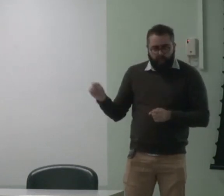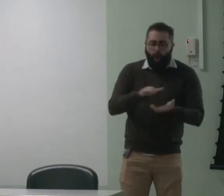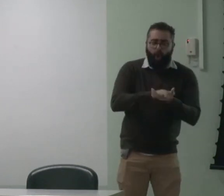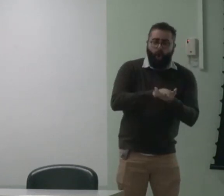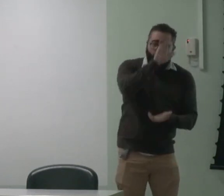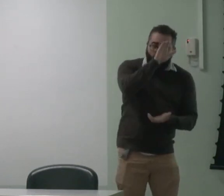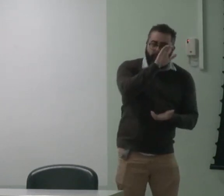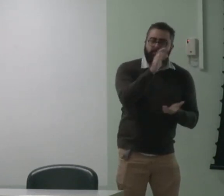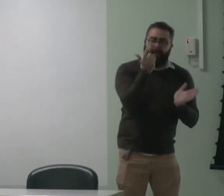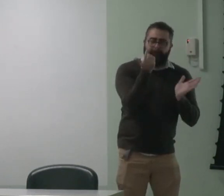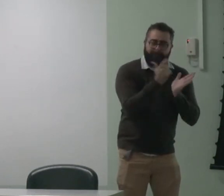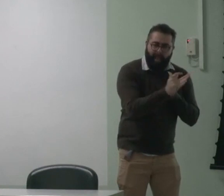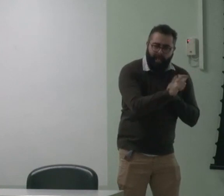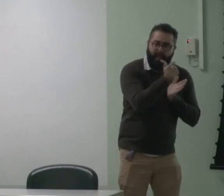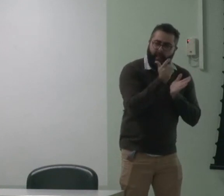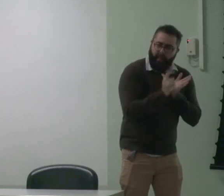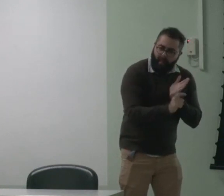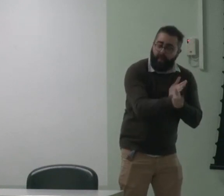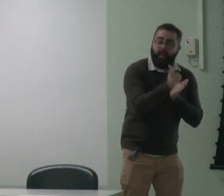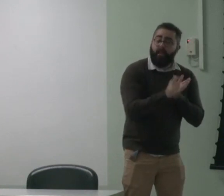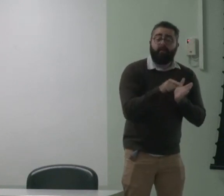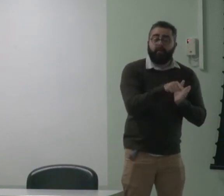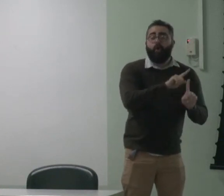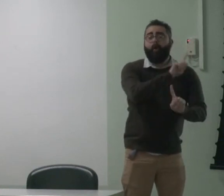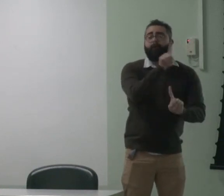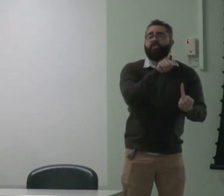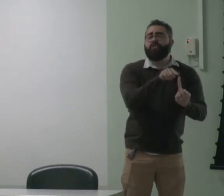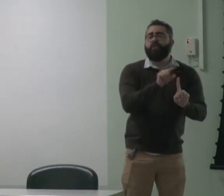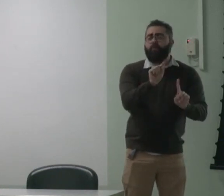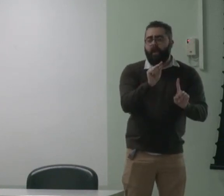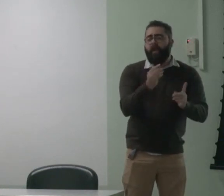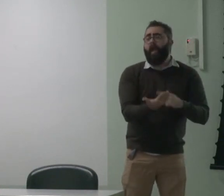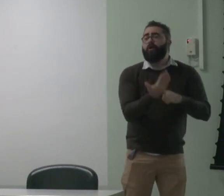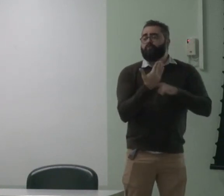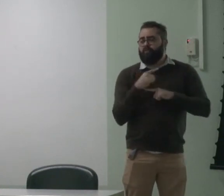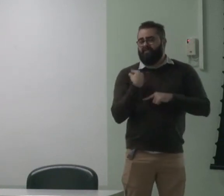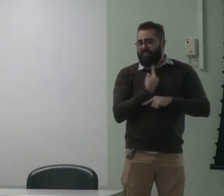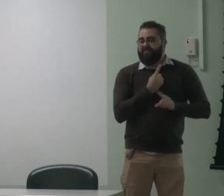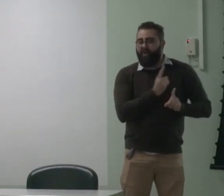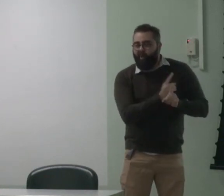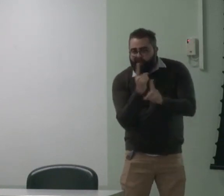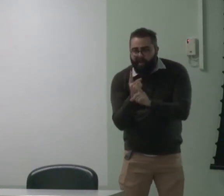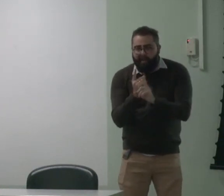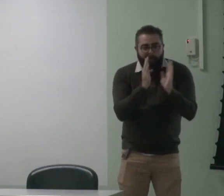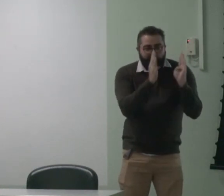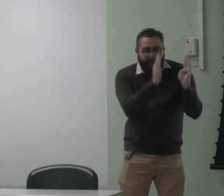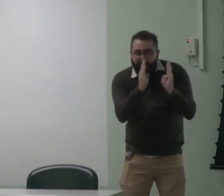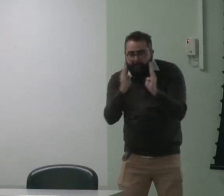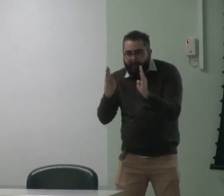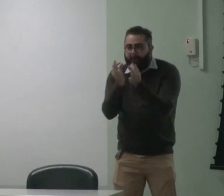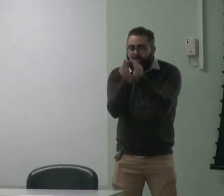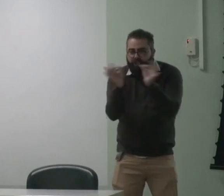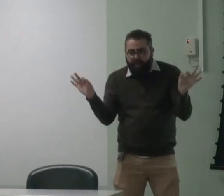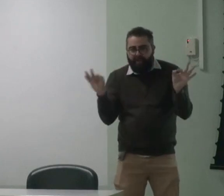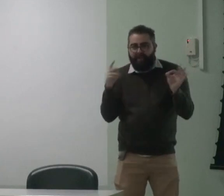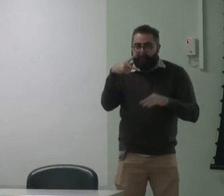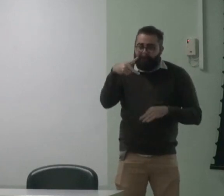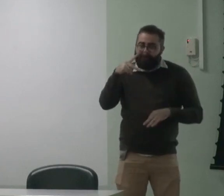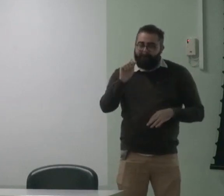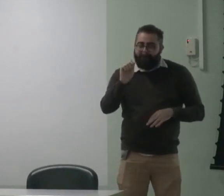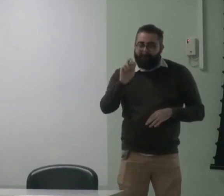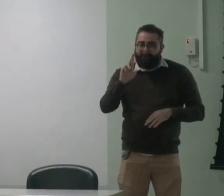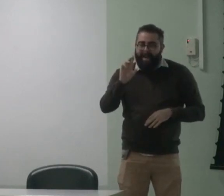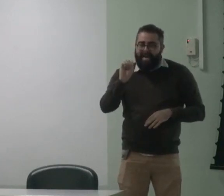languages with the goal of facilitating multilingual parser development, cross-lingual learning, and parsing research from a